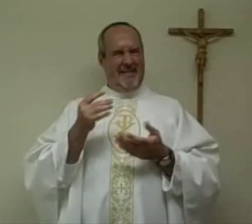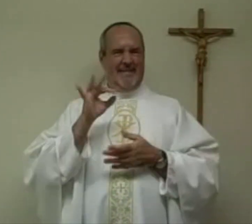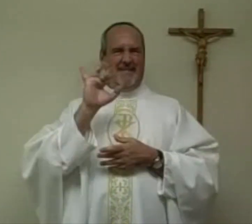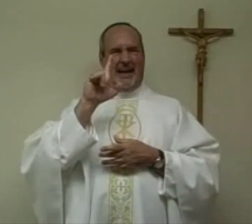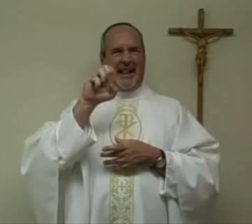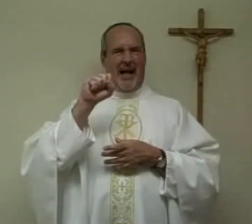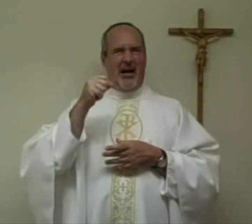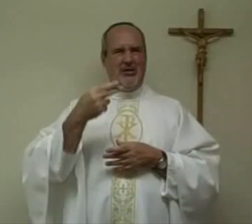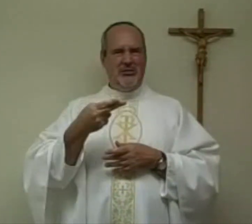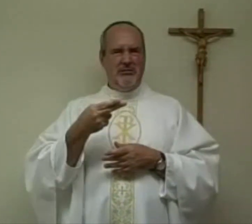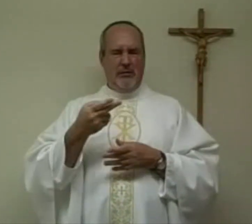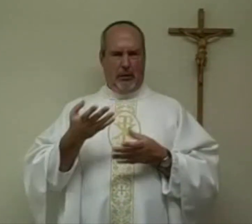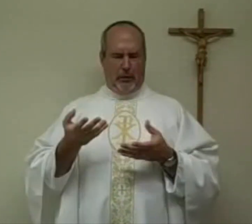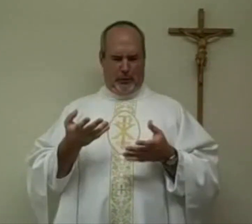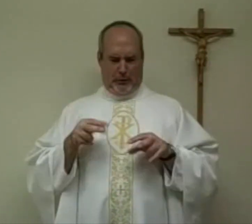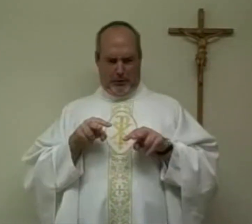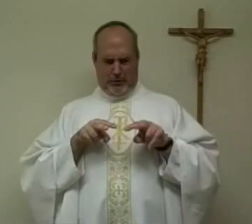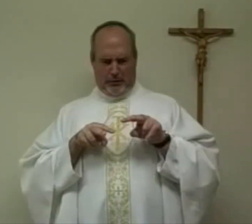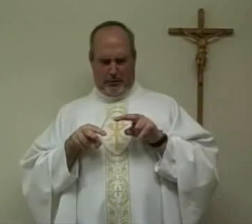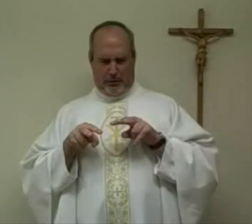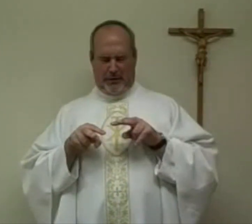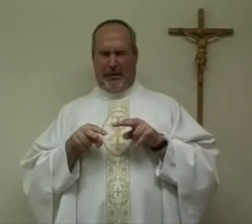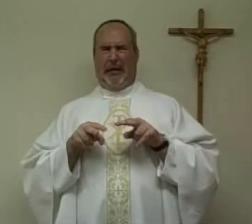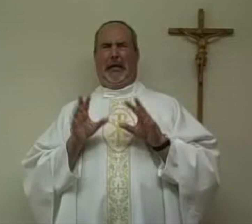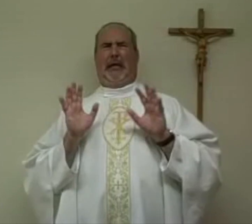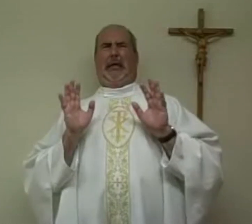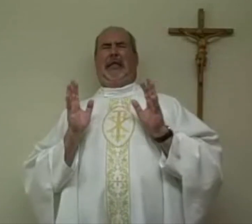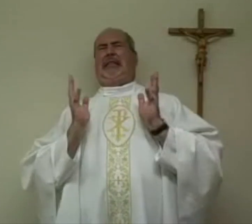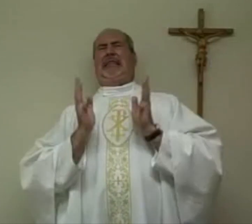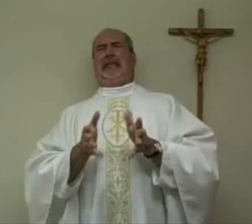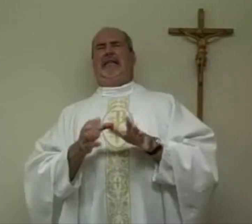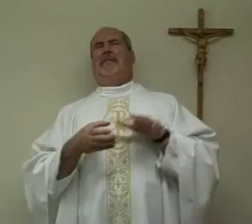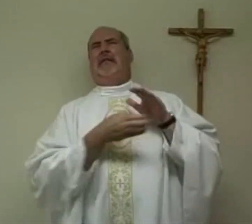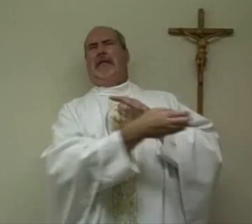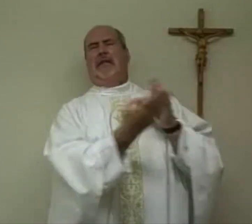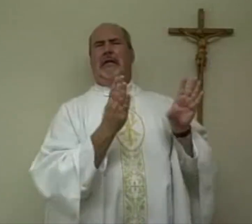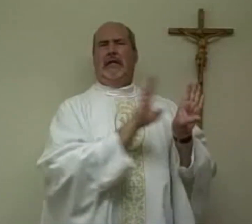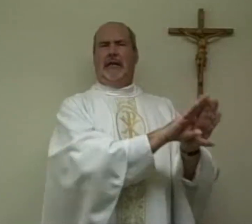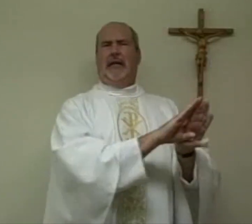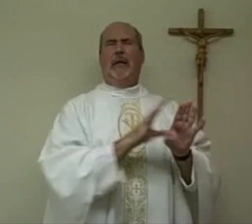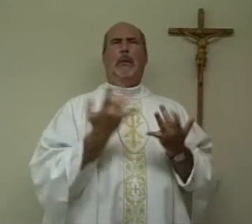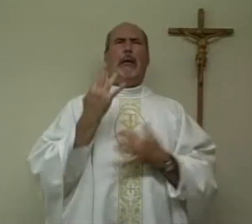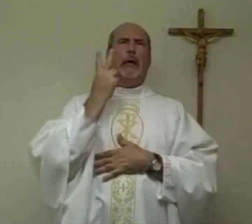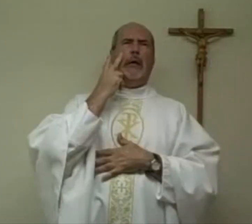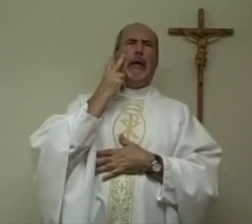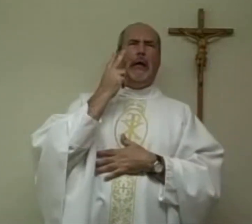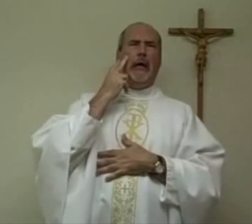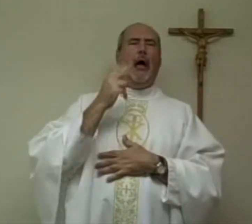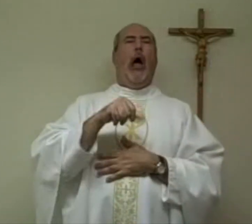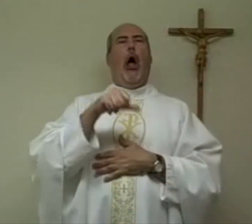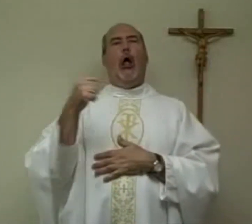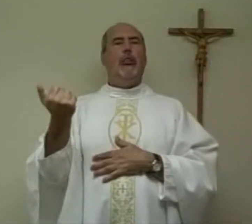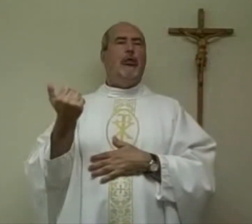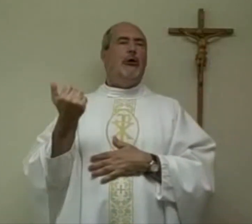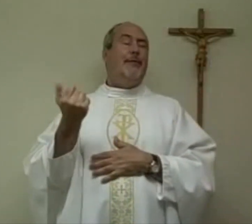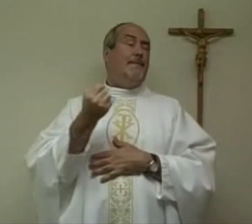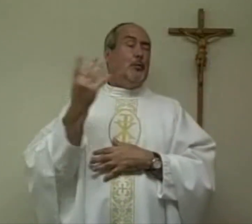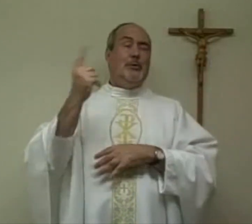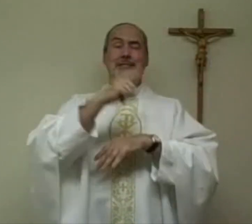edge that looked like flesh. And he thought, I'm going to put this back in for a couple more days and see if it